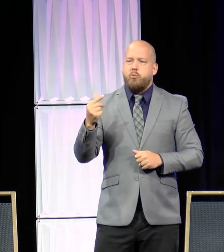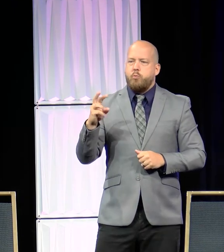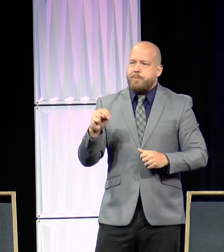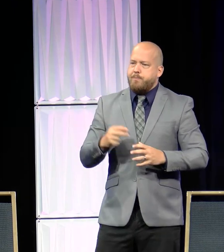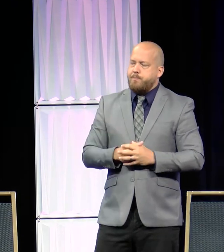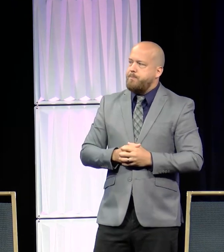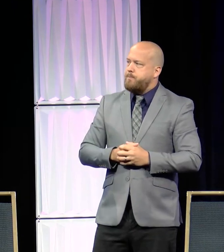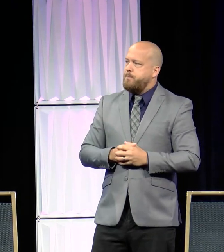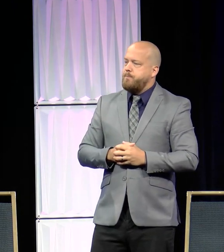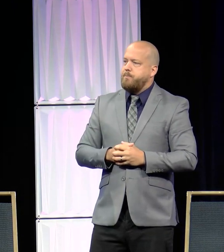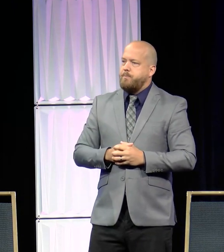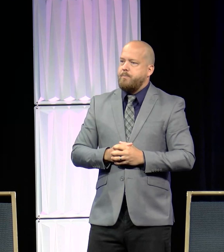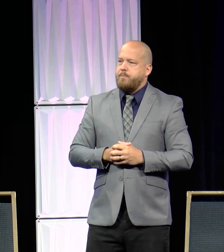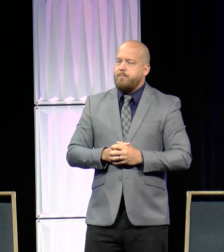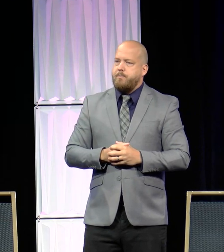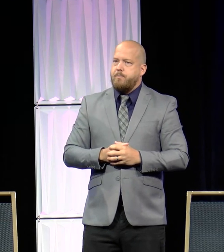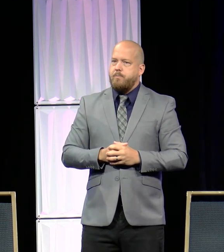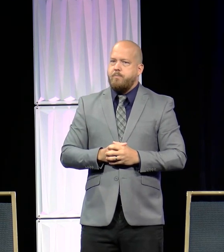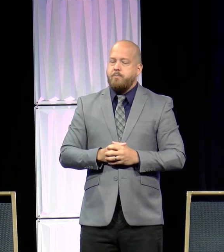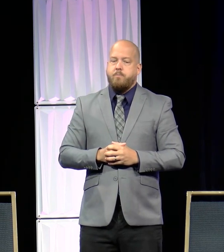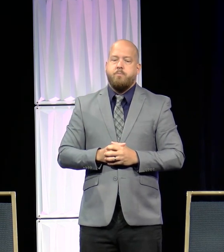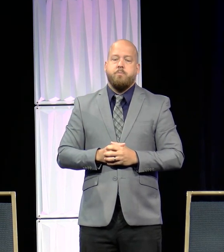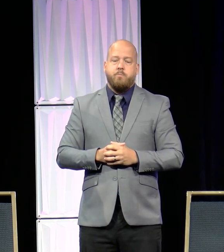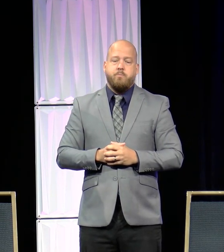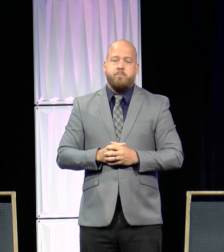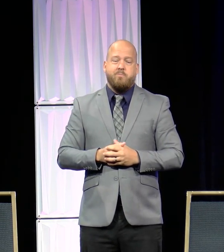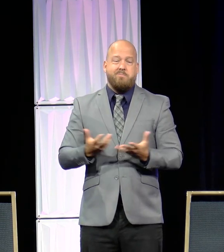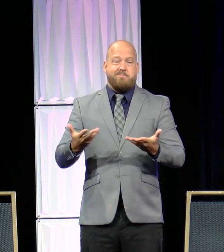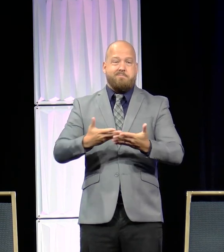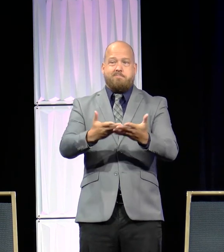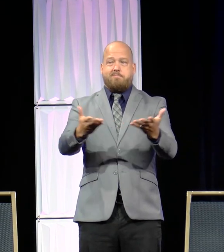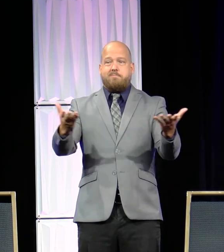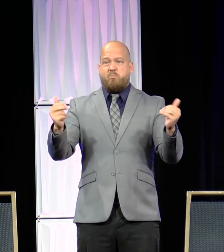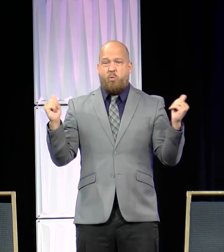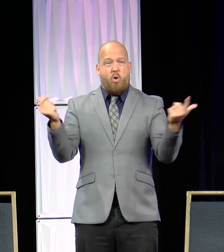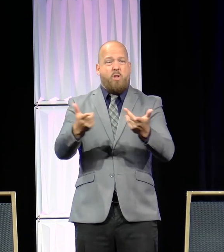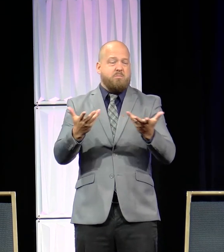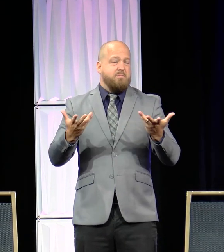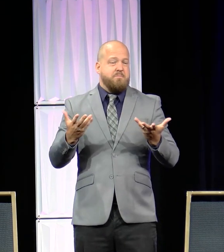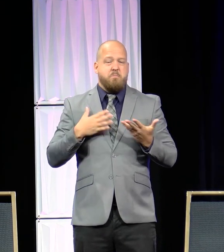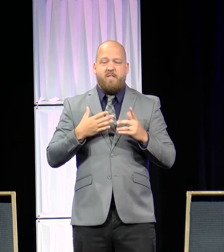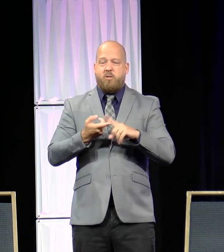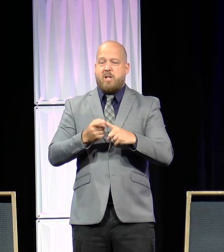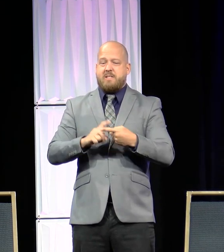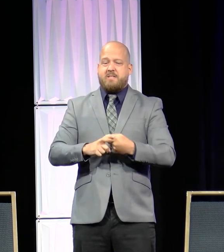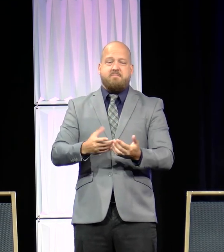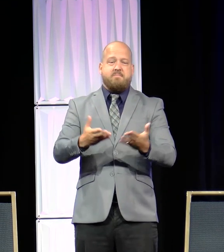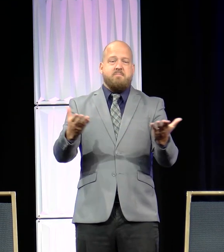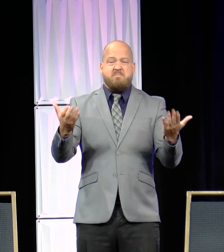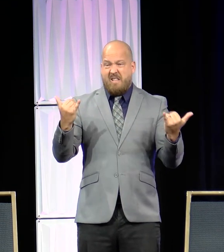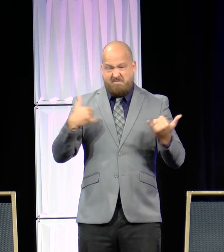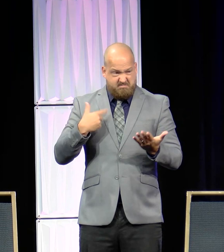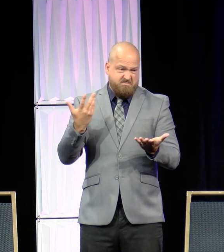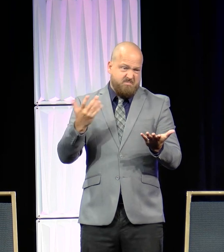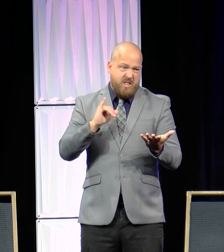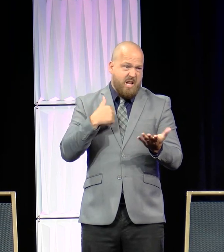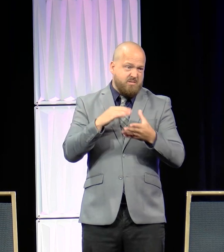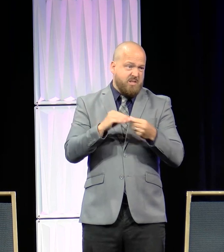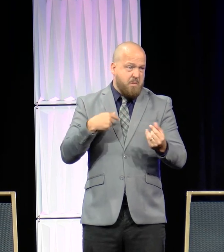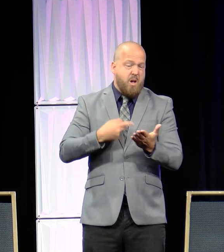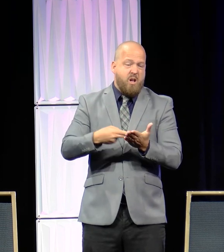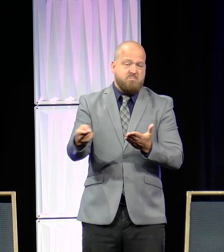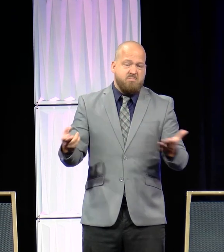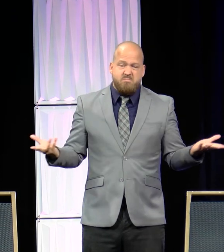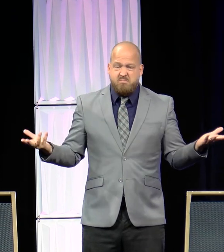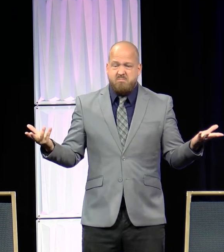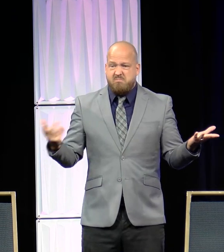You know, look, we're all friends here, so I'm just speaking my truth. I love everybody, but I'm just speaking my truth. And